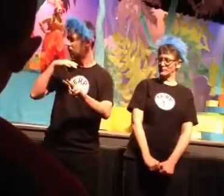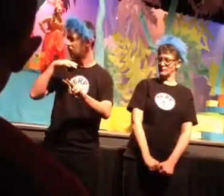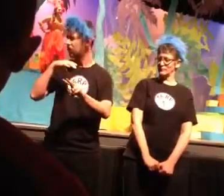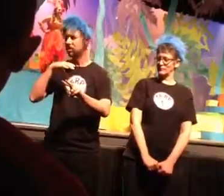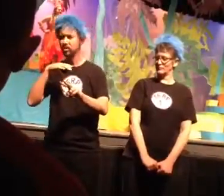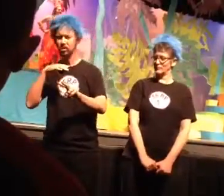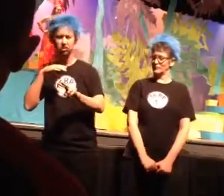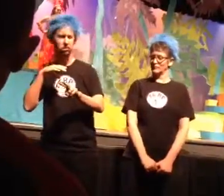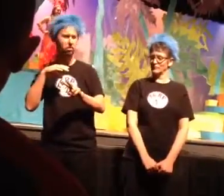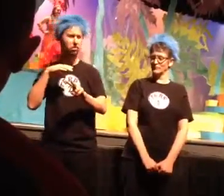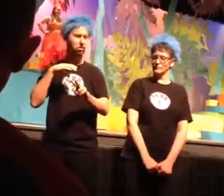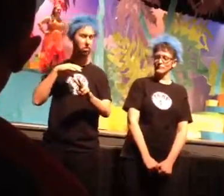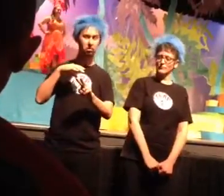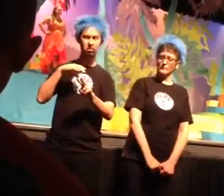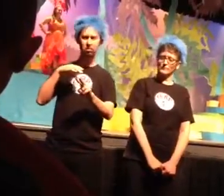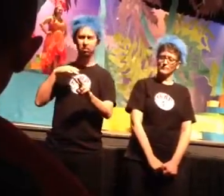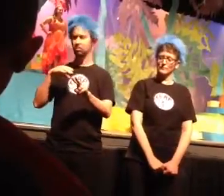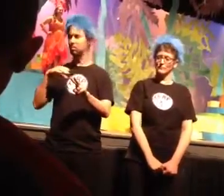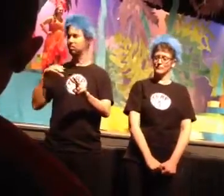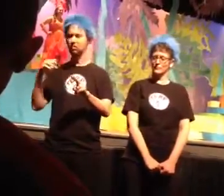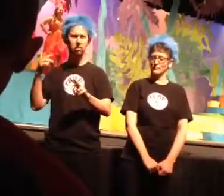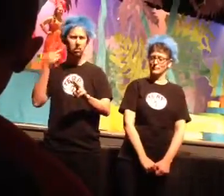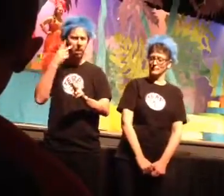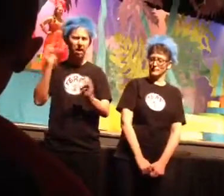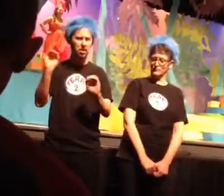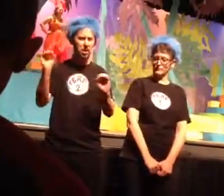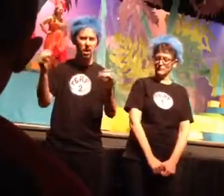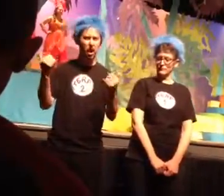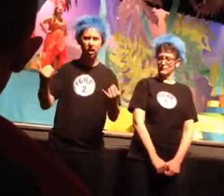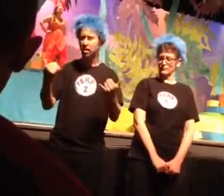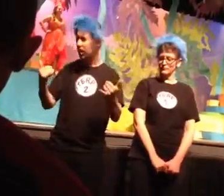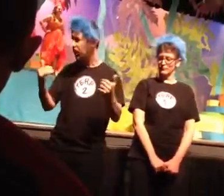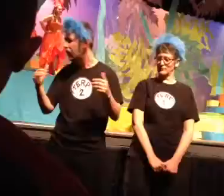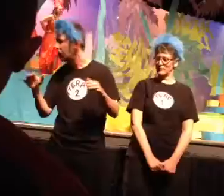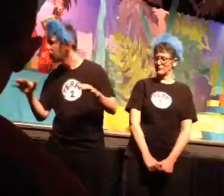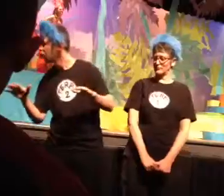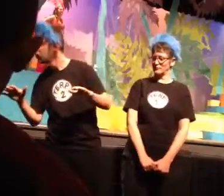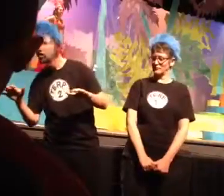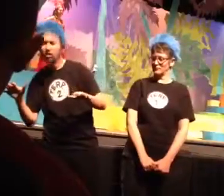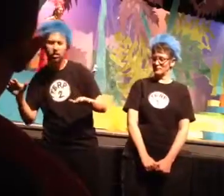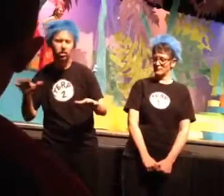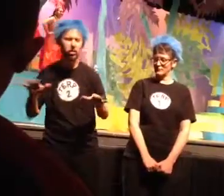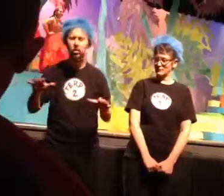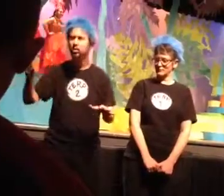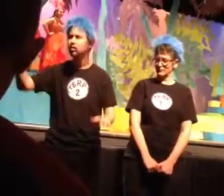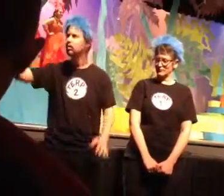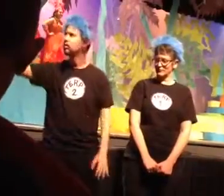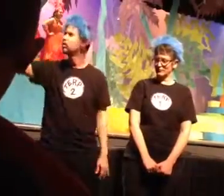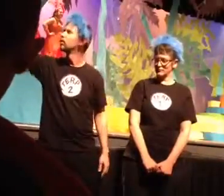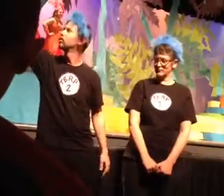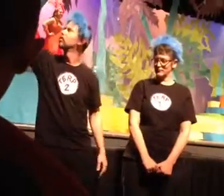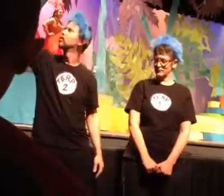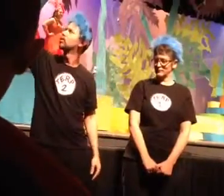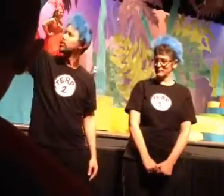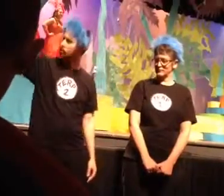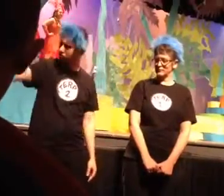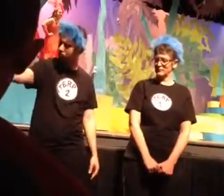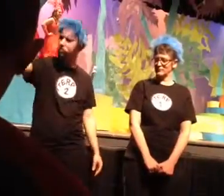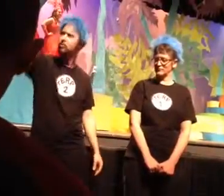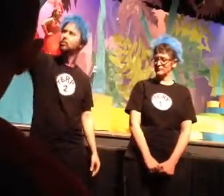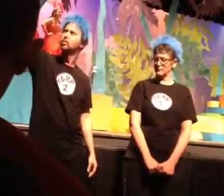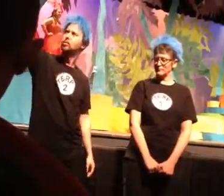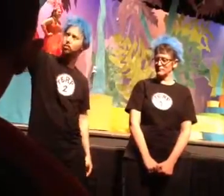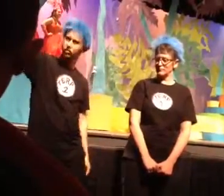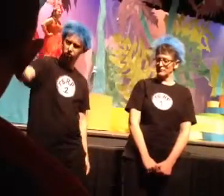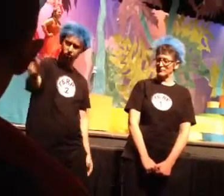Thought Horton! There's no one around He prayed again to see